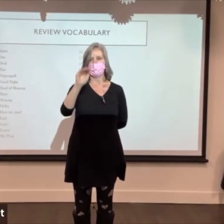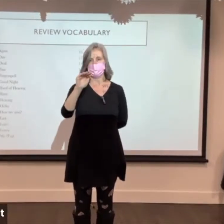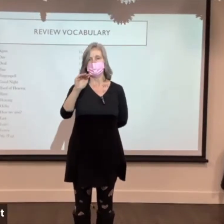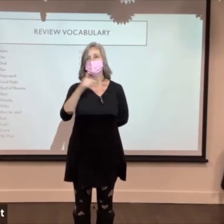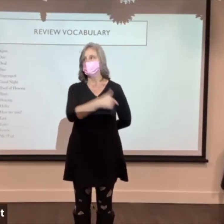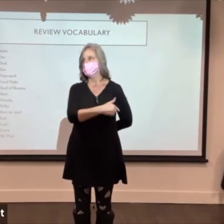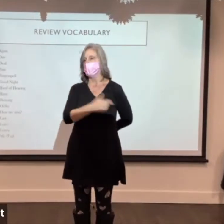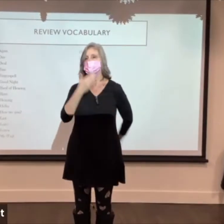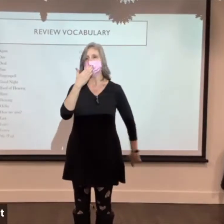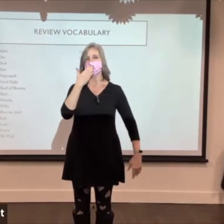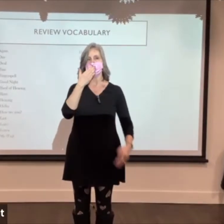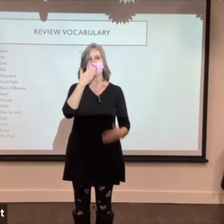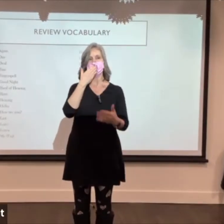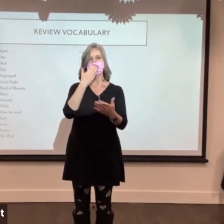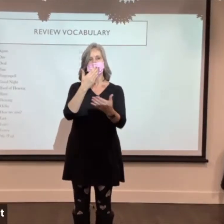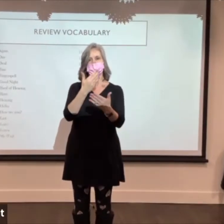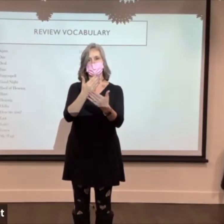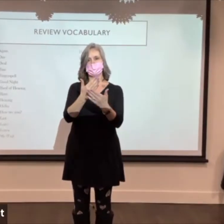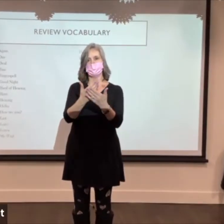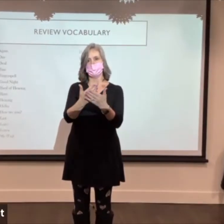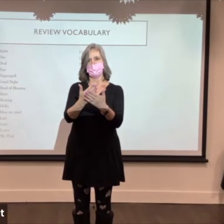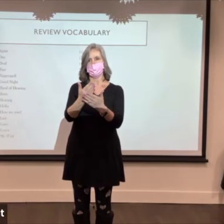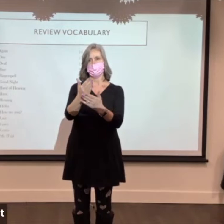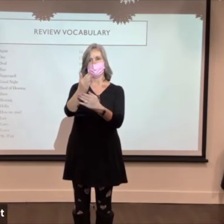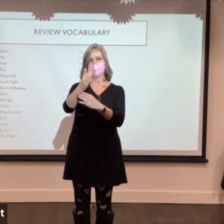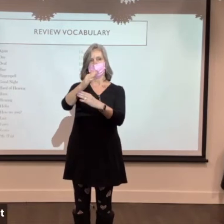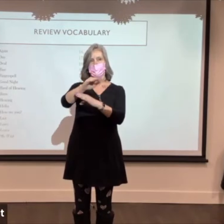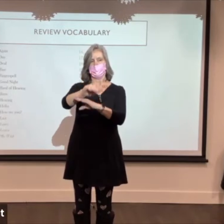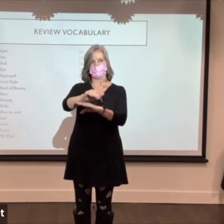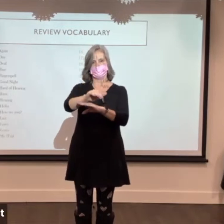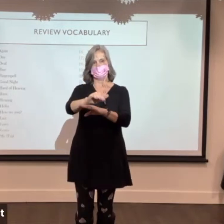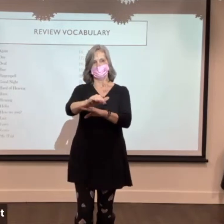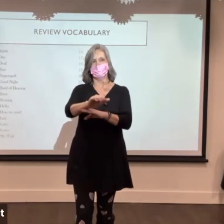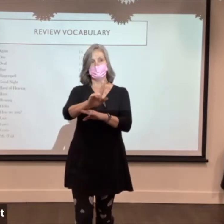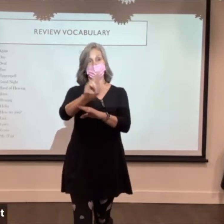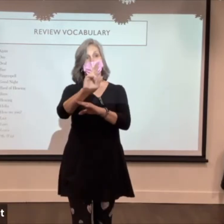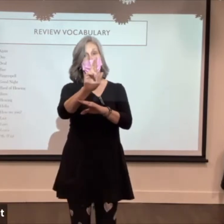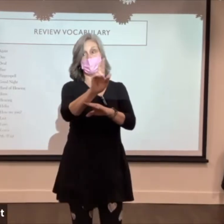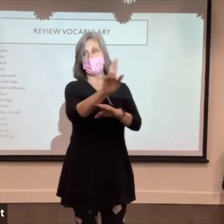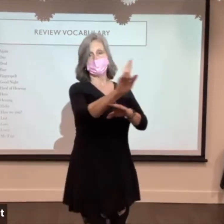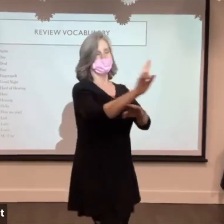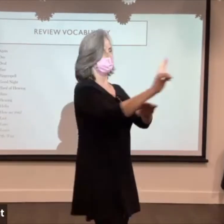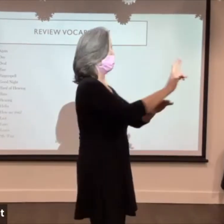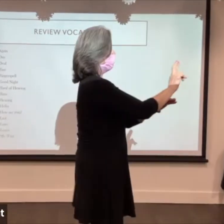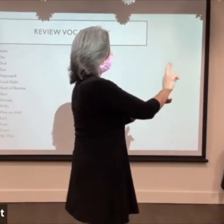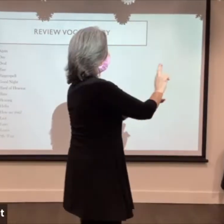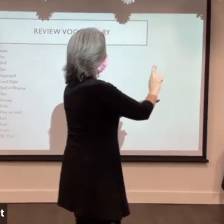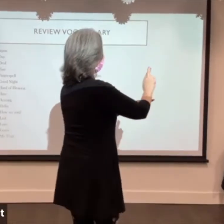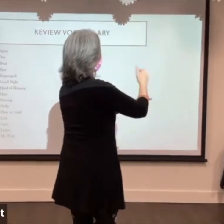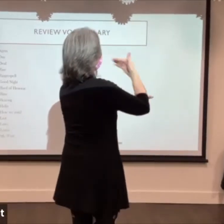night. This hand is supporting it, so it's good night. So I'm righty, so if I turn my right hand around,